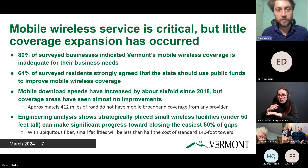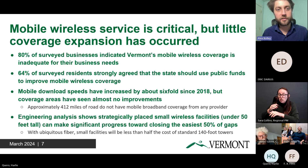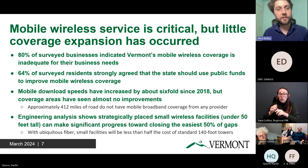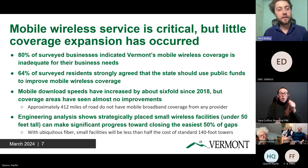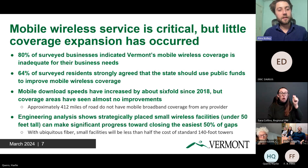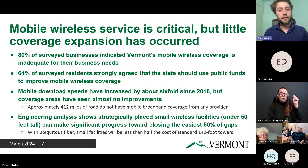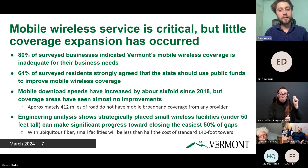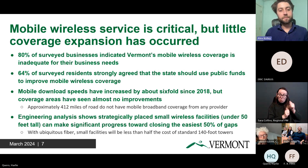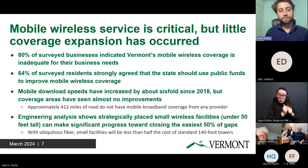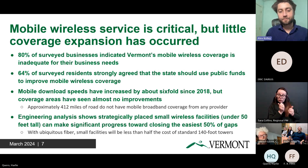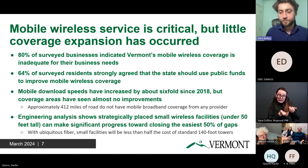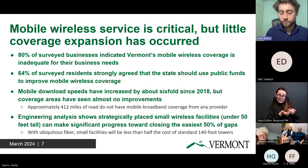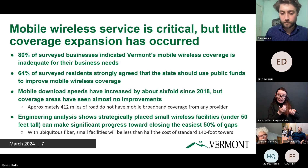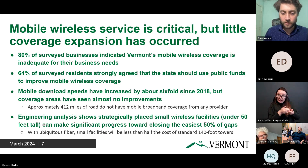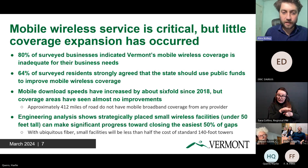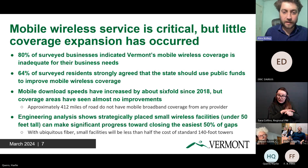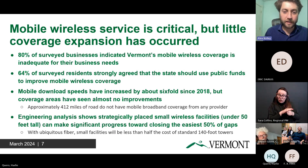50-foot towers.